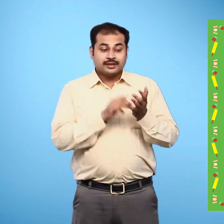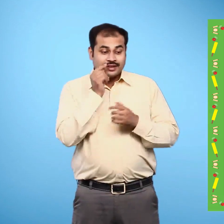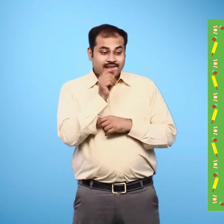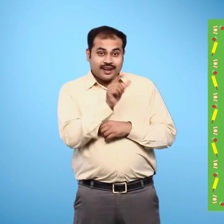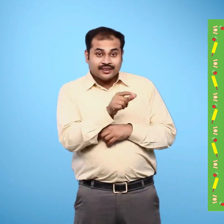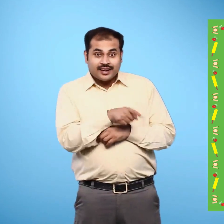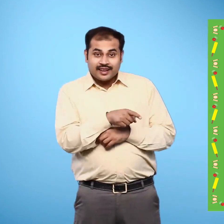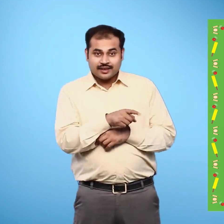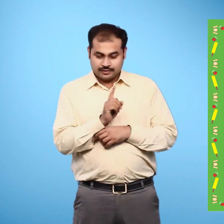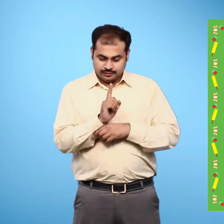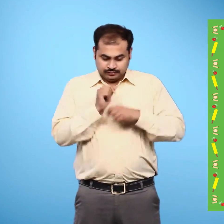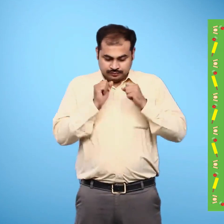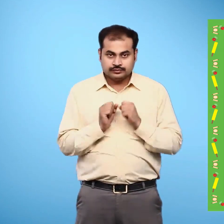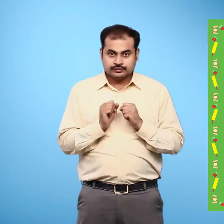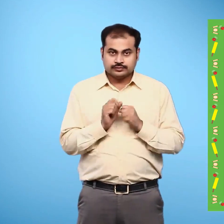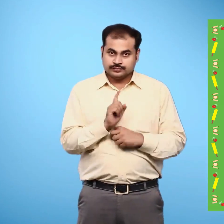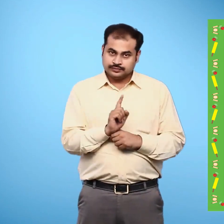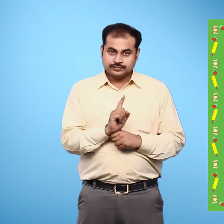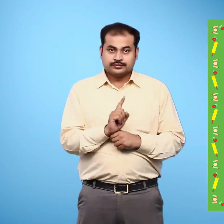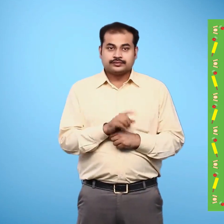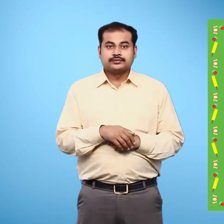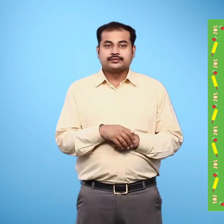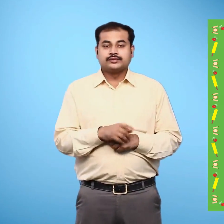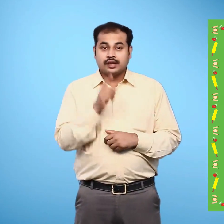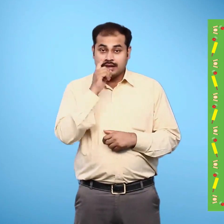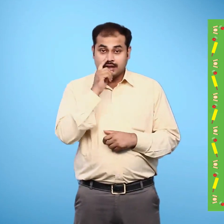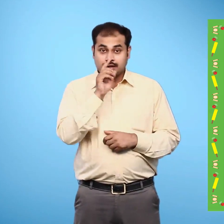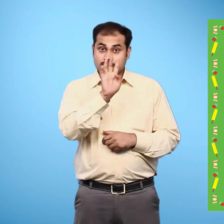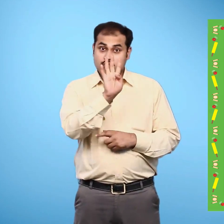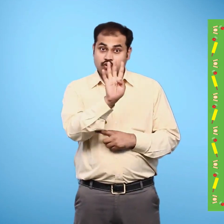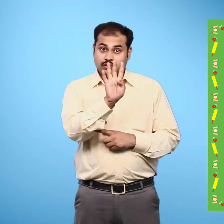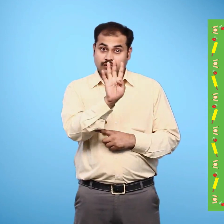shows Uncle Miku, 4 girls